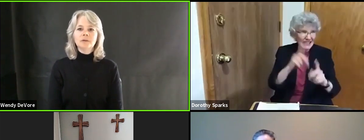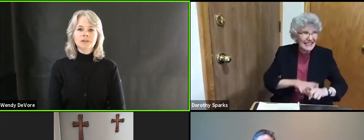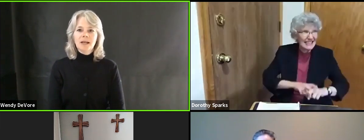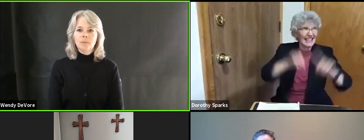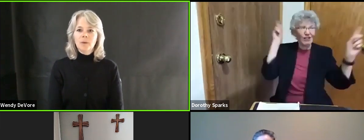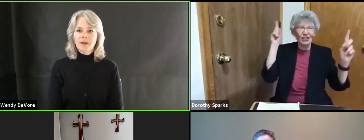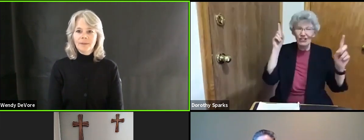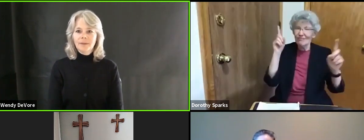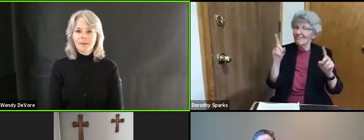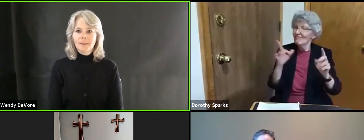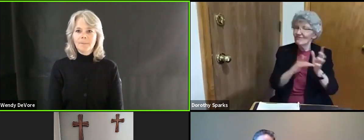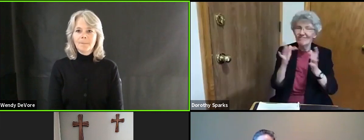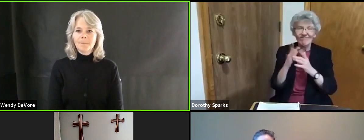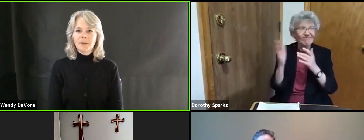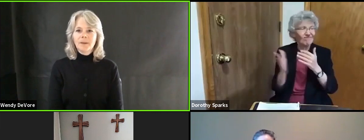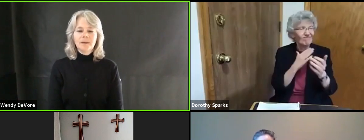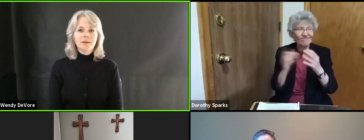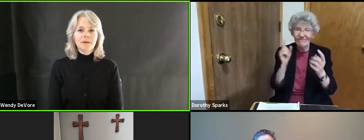and associate with.